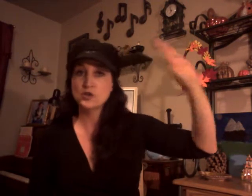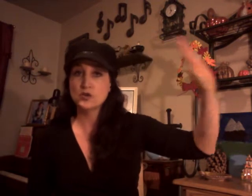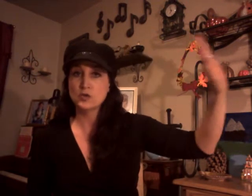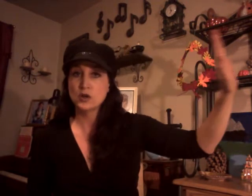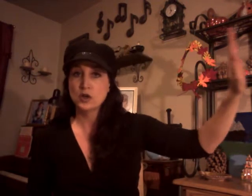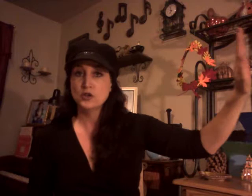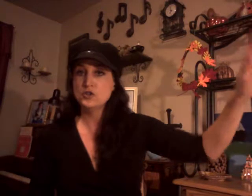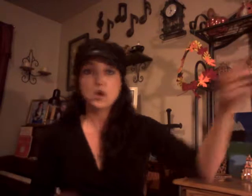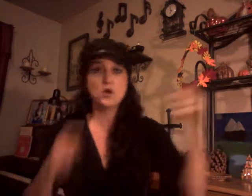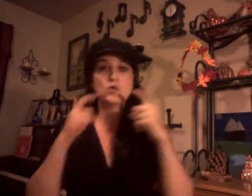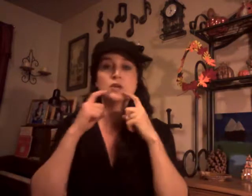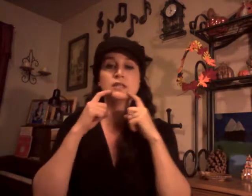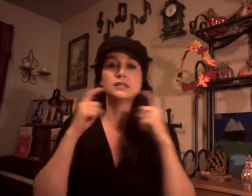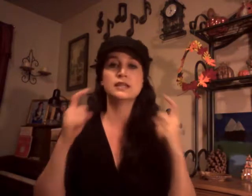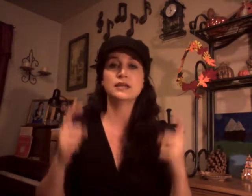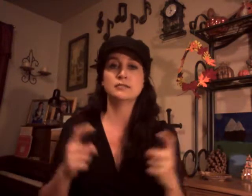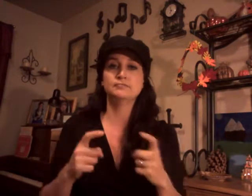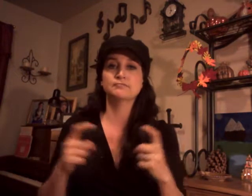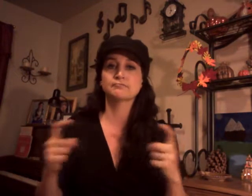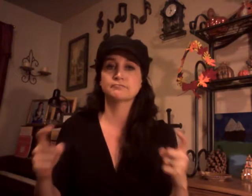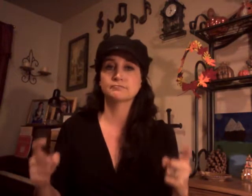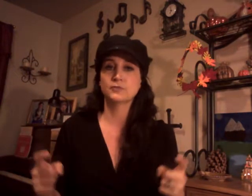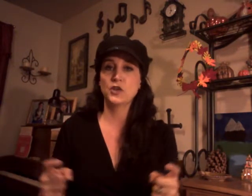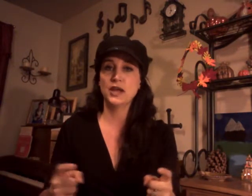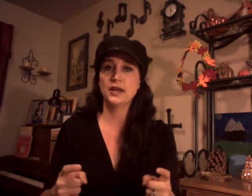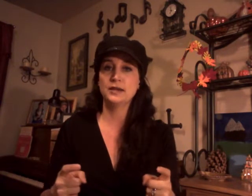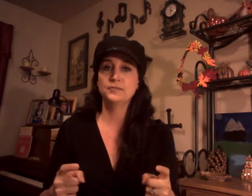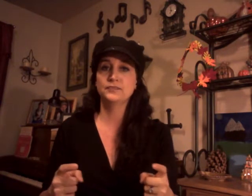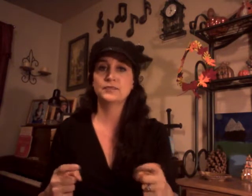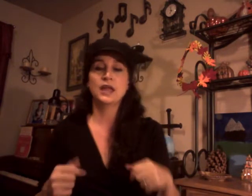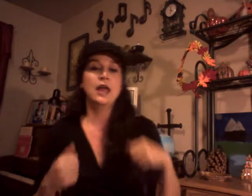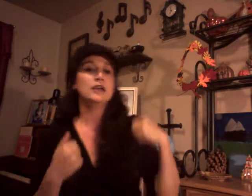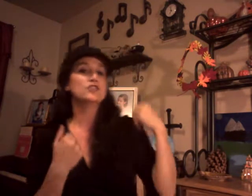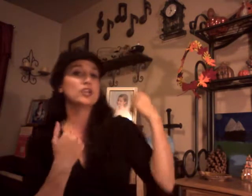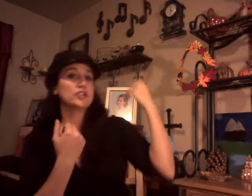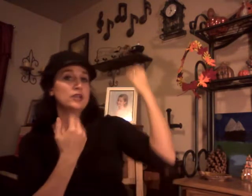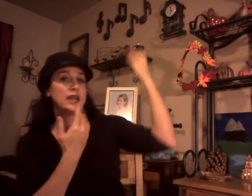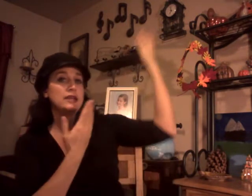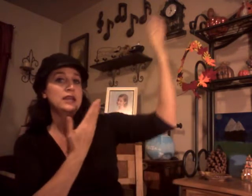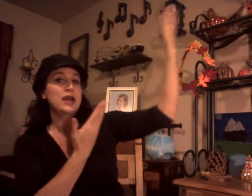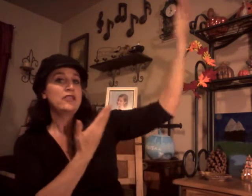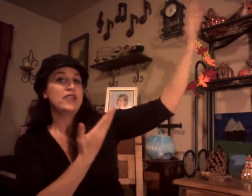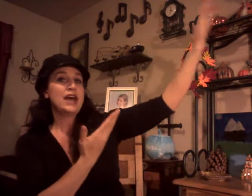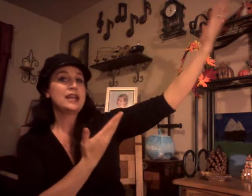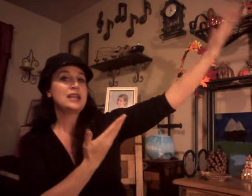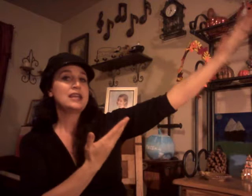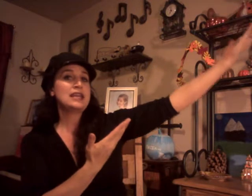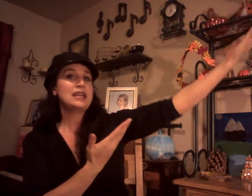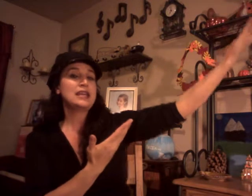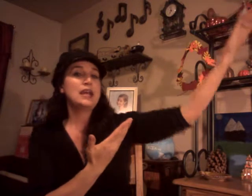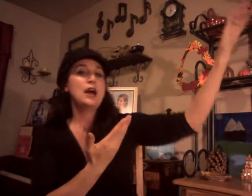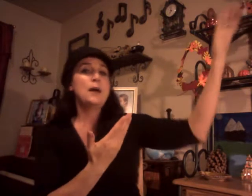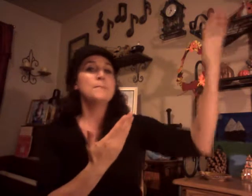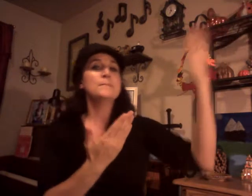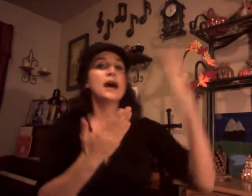knew no sin. Okay. Gesture again, that he